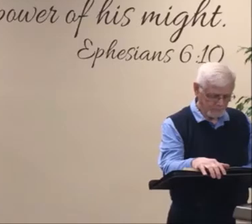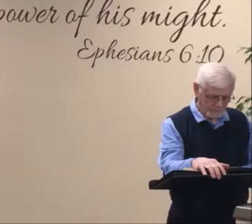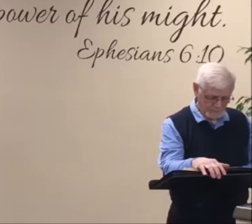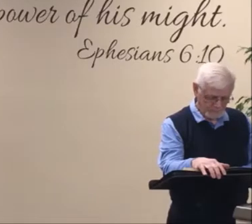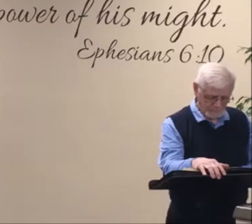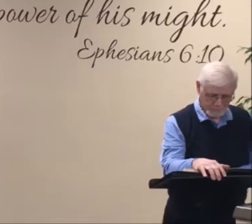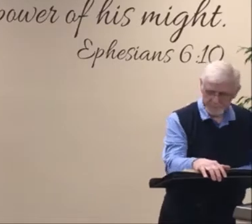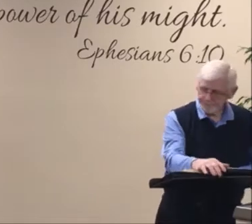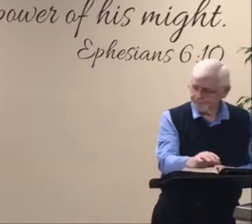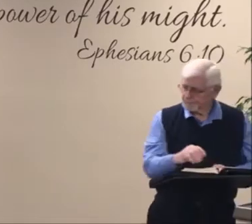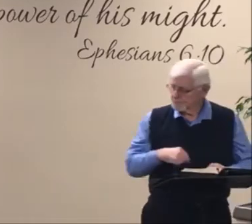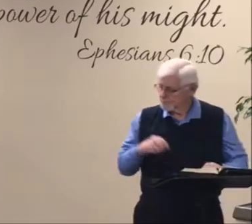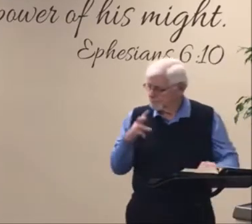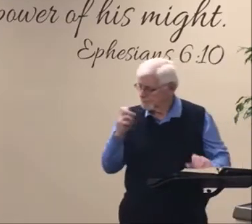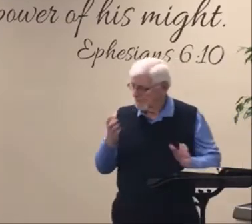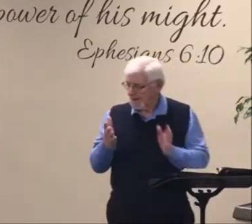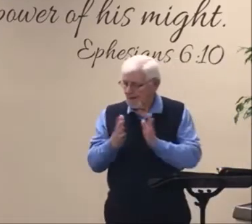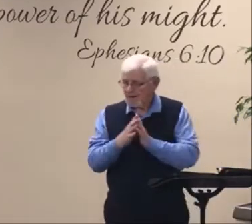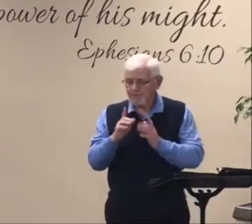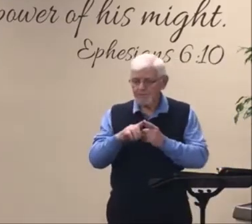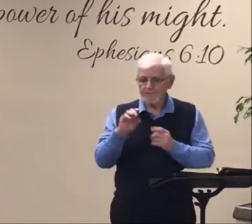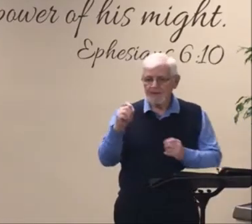I was asked to be louder.